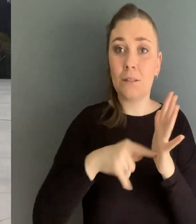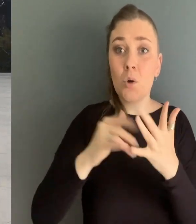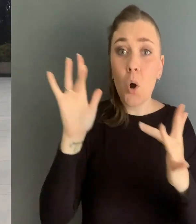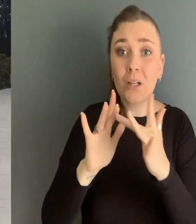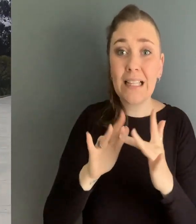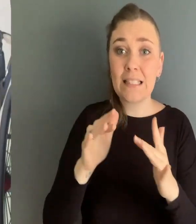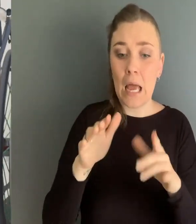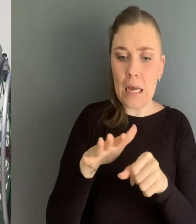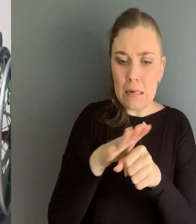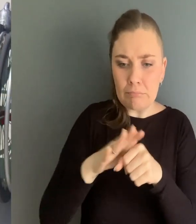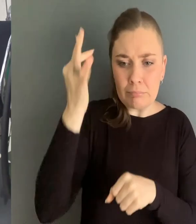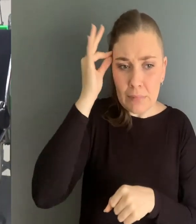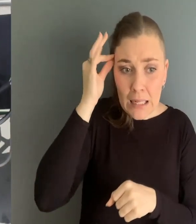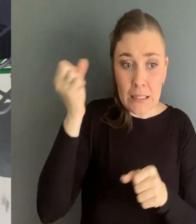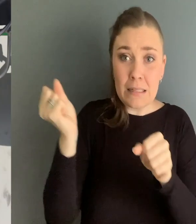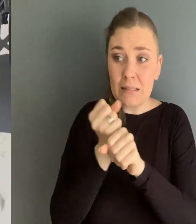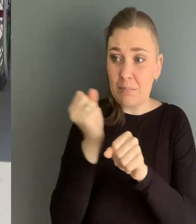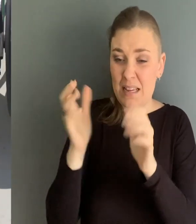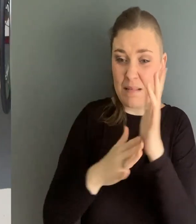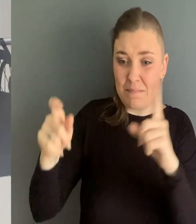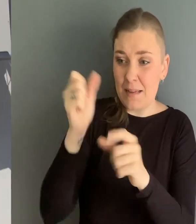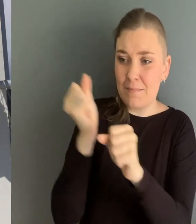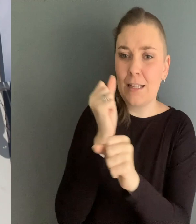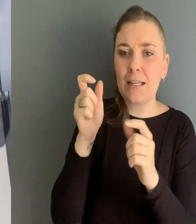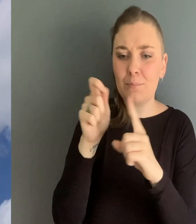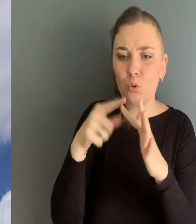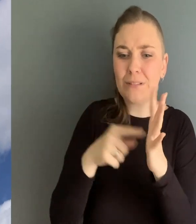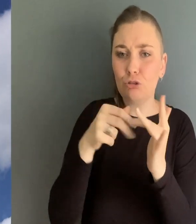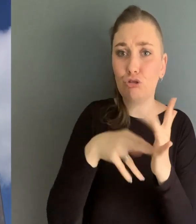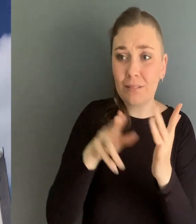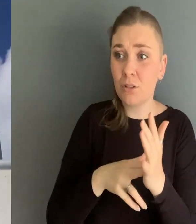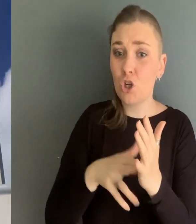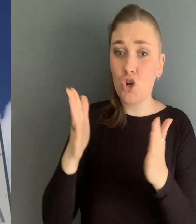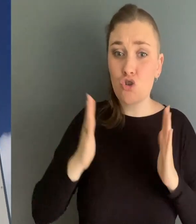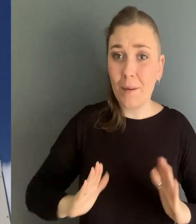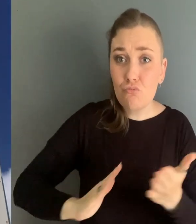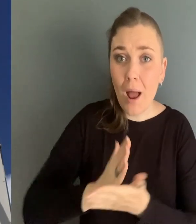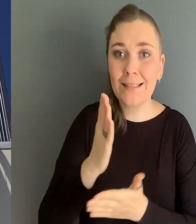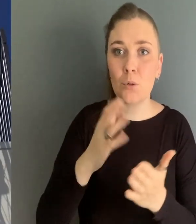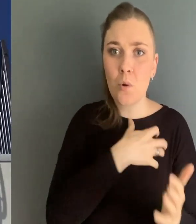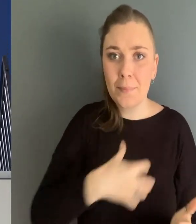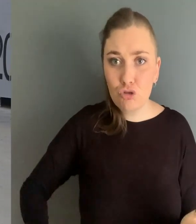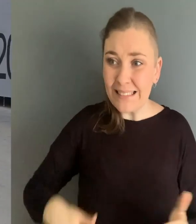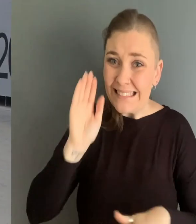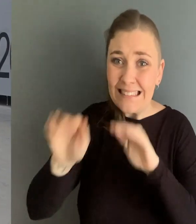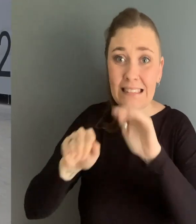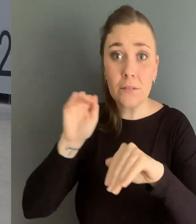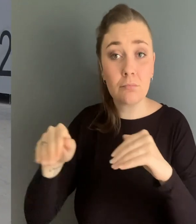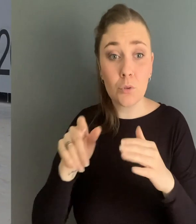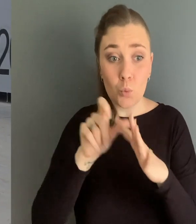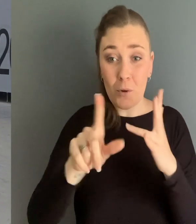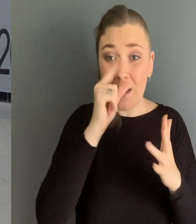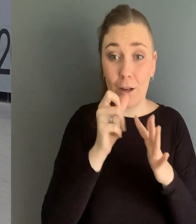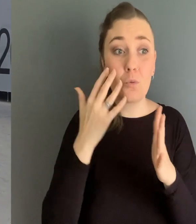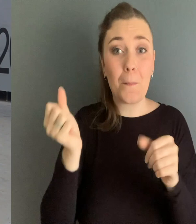council your local member make a petition go to the human rights commission do what you can to bring about change we as people with